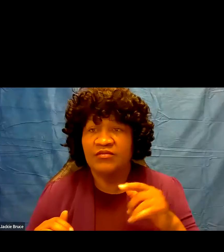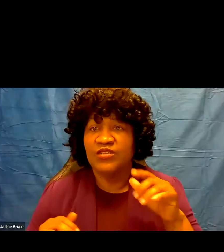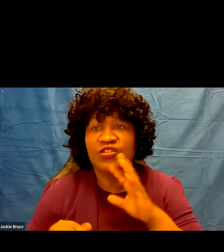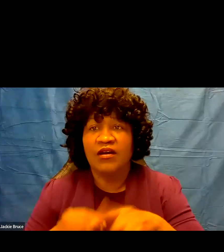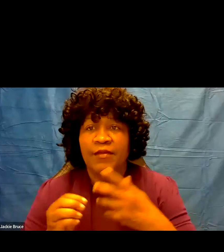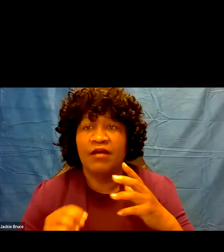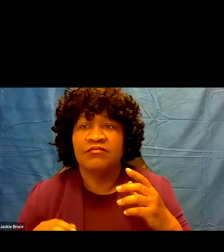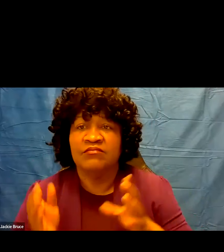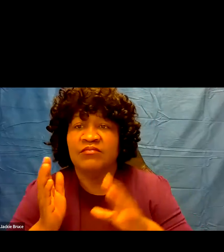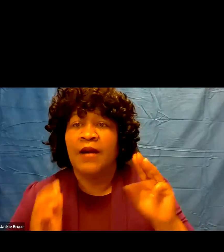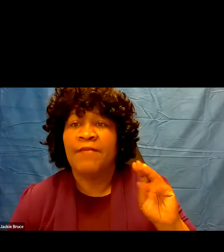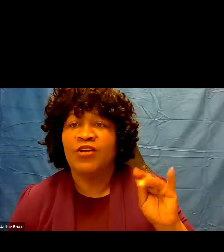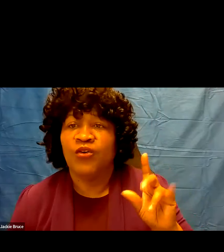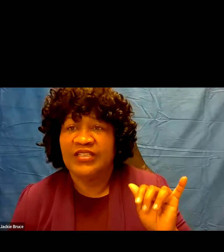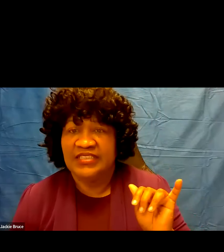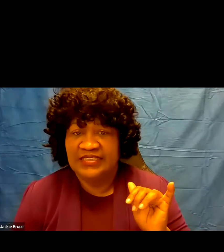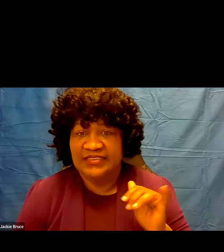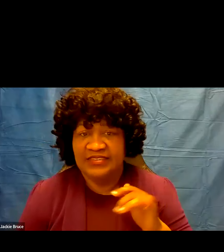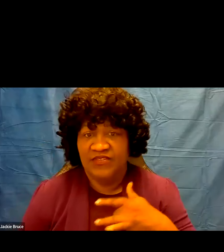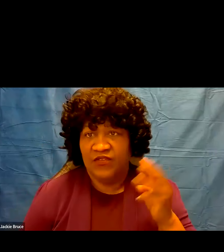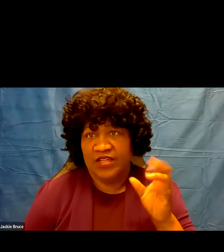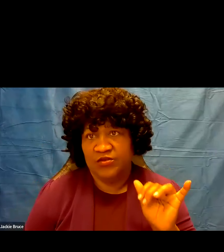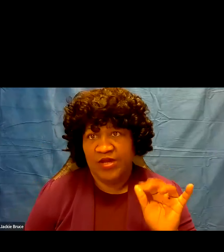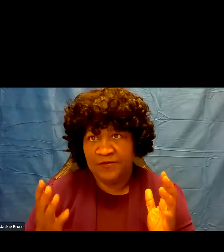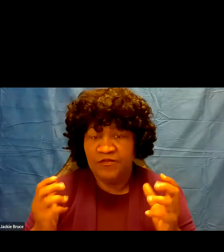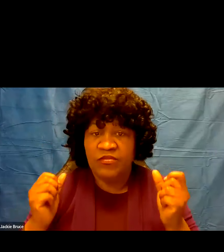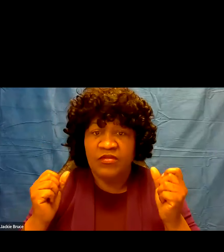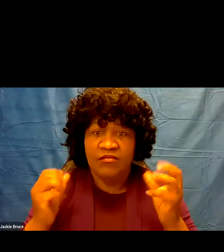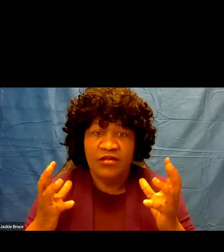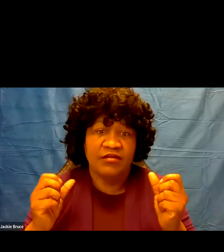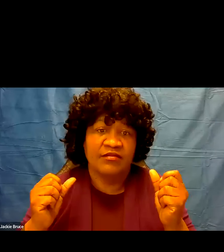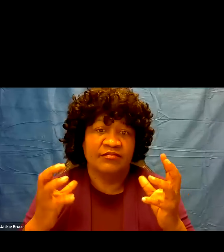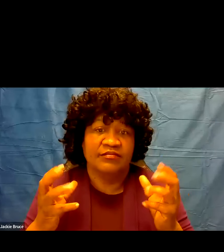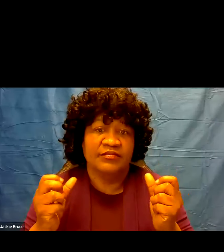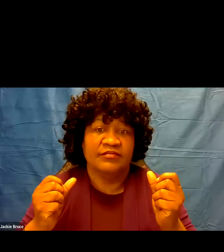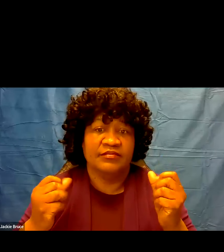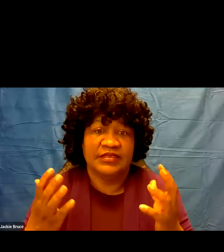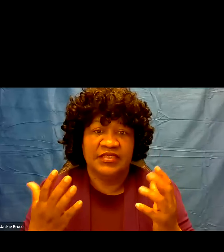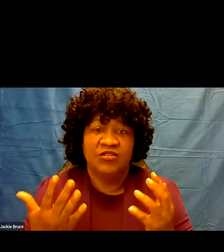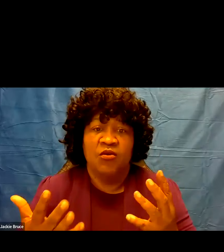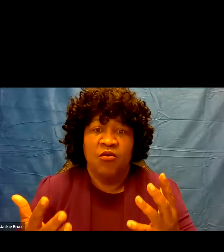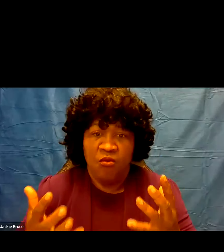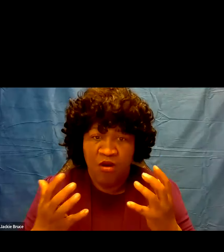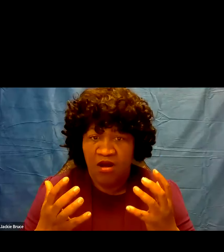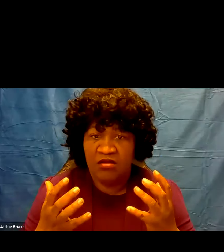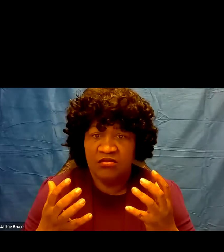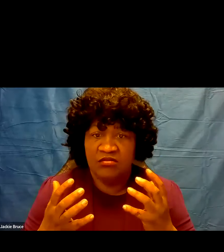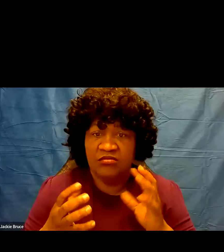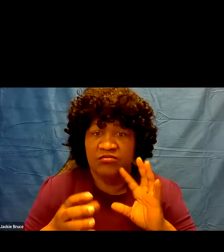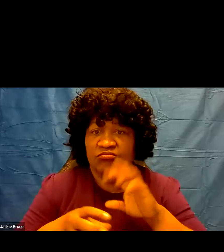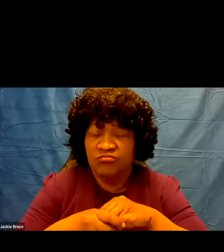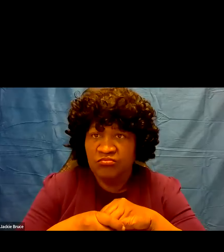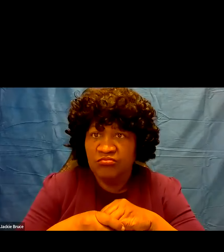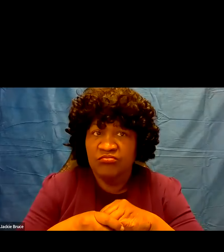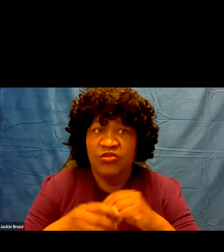feels this way, because it's really not the case. Many communities of color are wanting police intervention, want to get